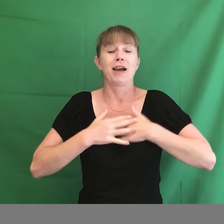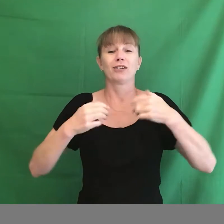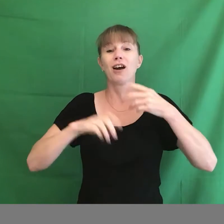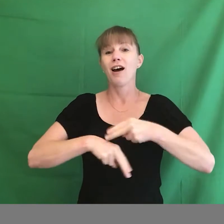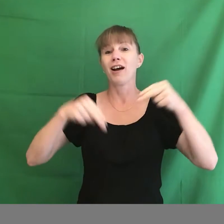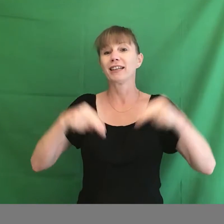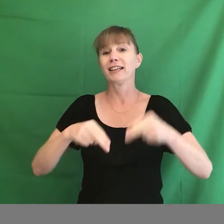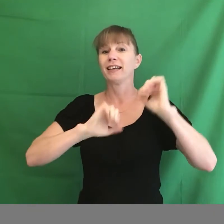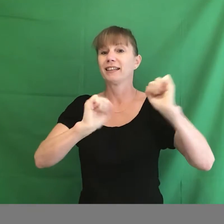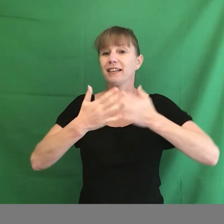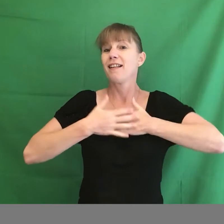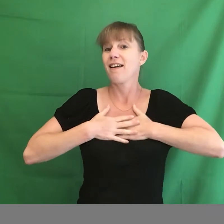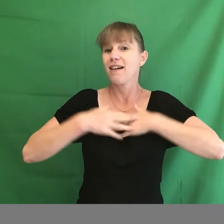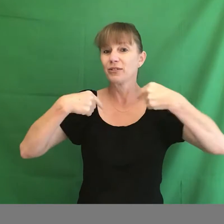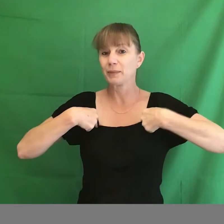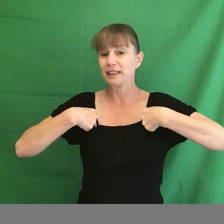I love my